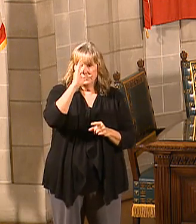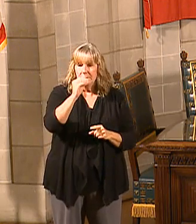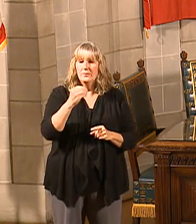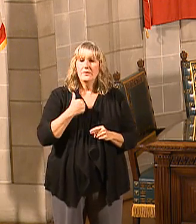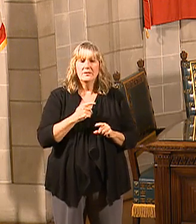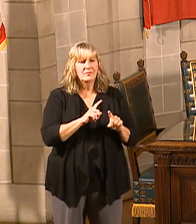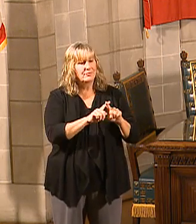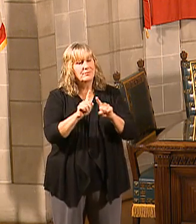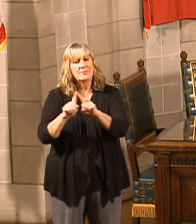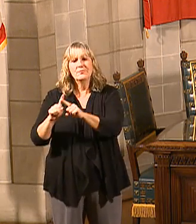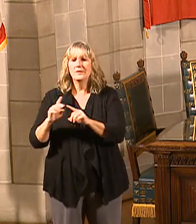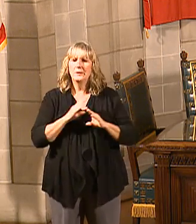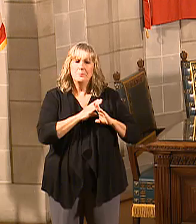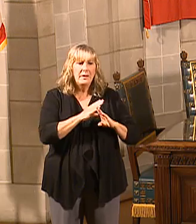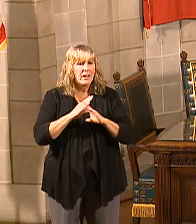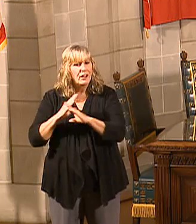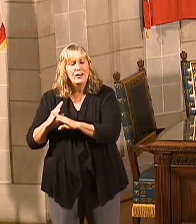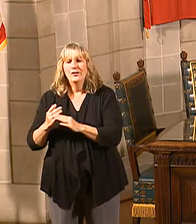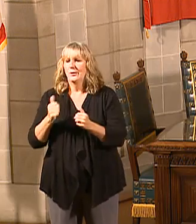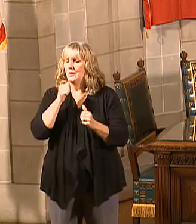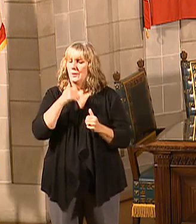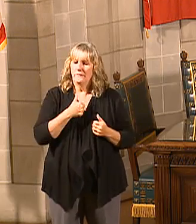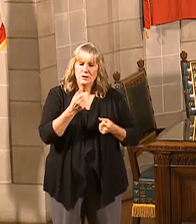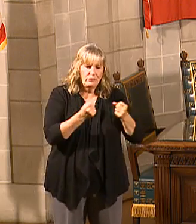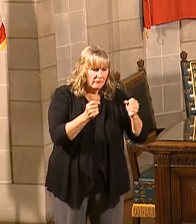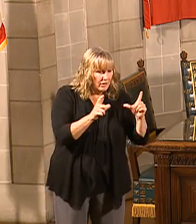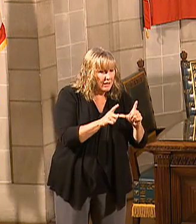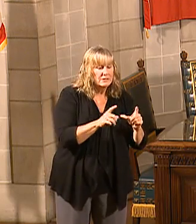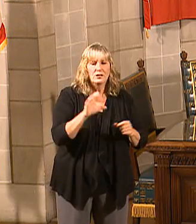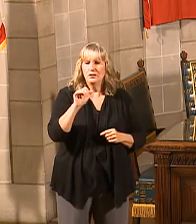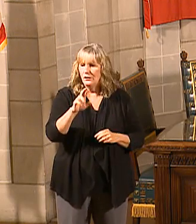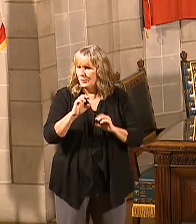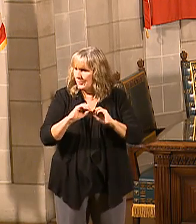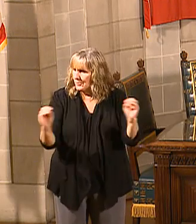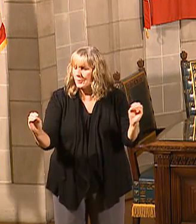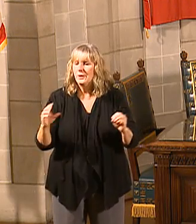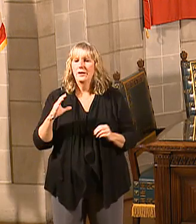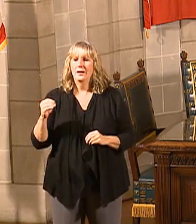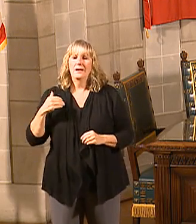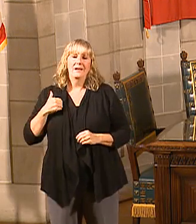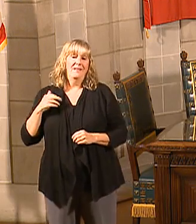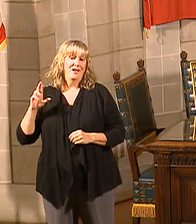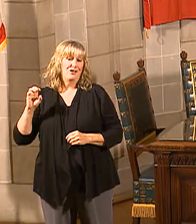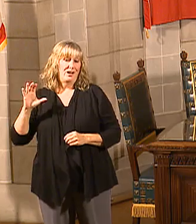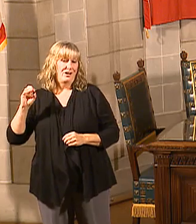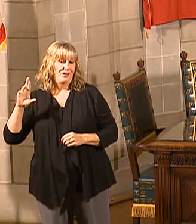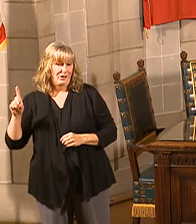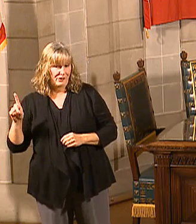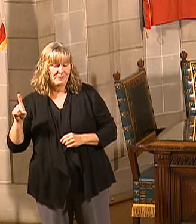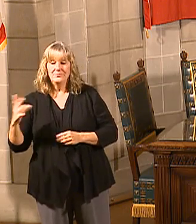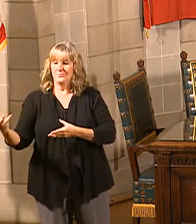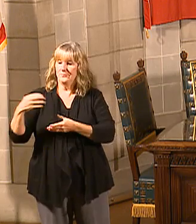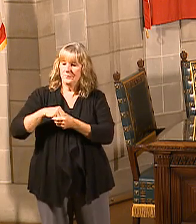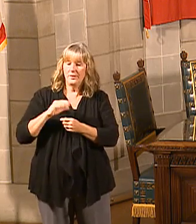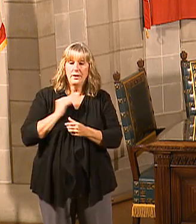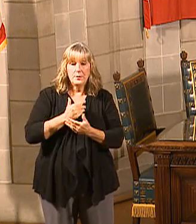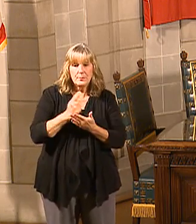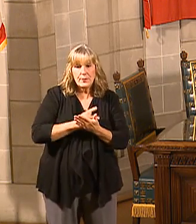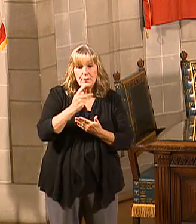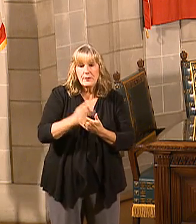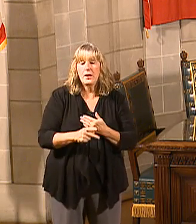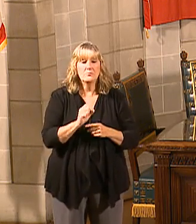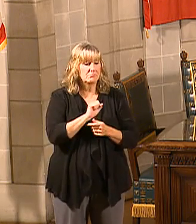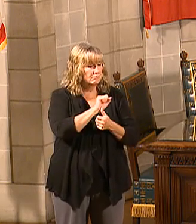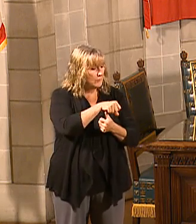several barriers, such as no driver's license, no vehicle, and a criminal record. He participated in our program, able to overcome